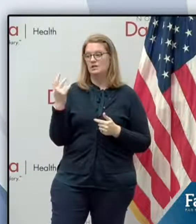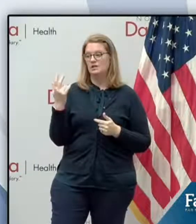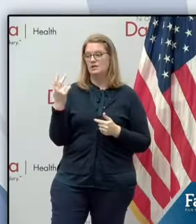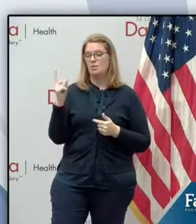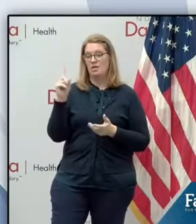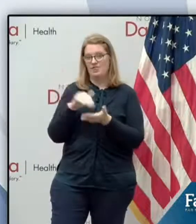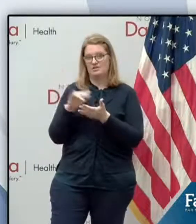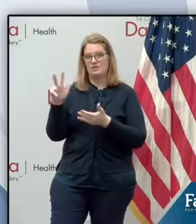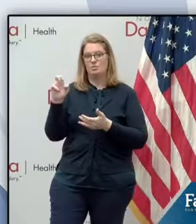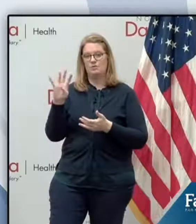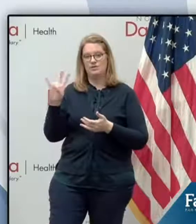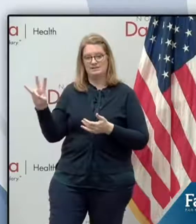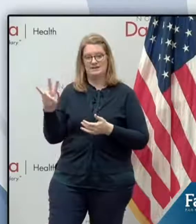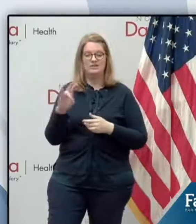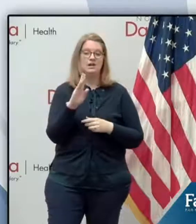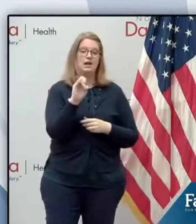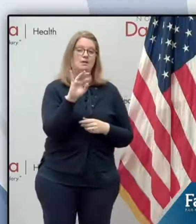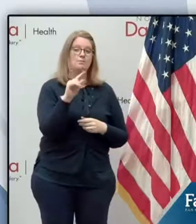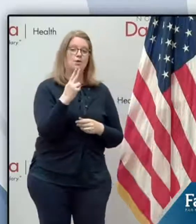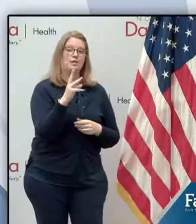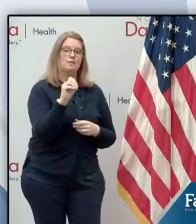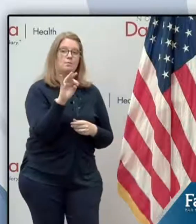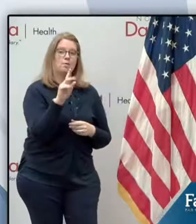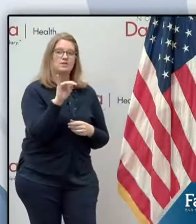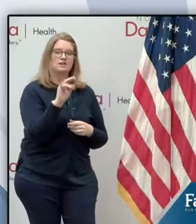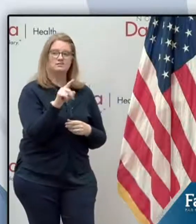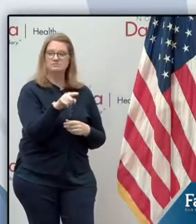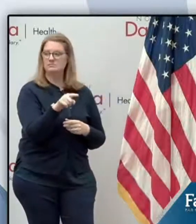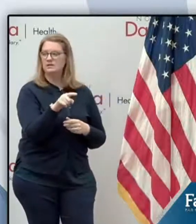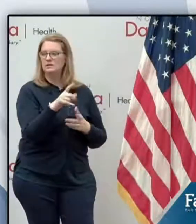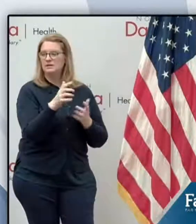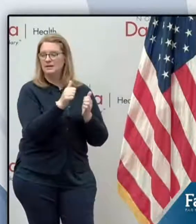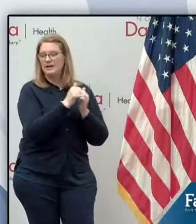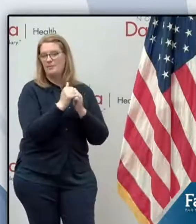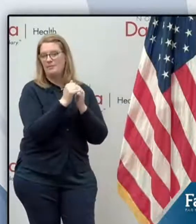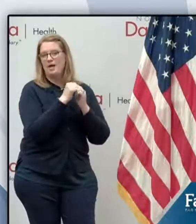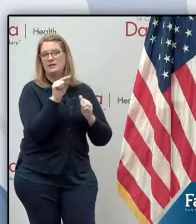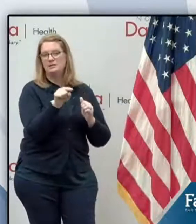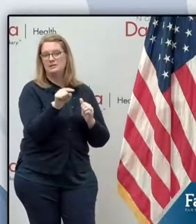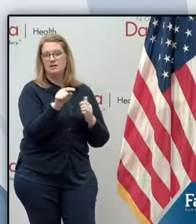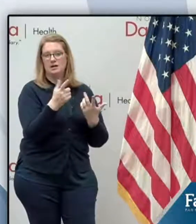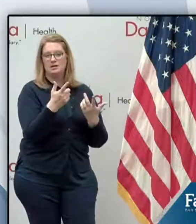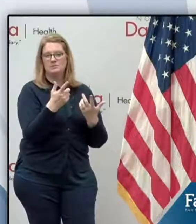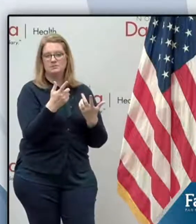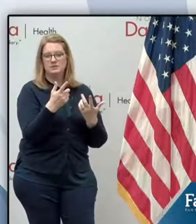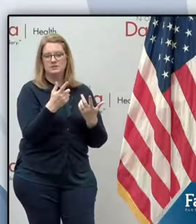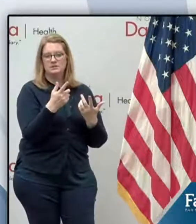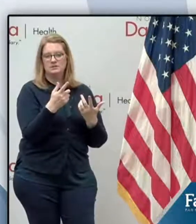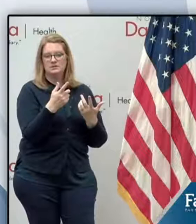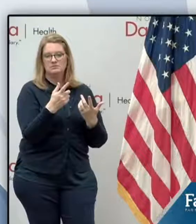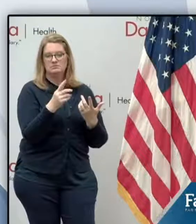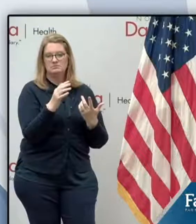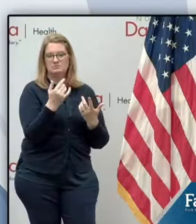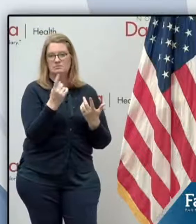1347 and Burley Morton being very similar combined, almost identical in that